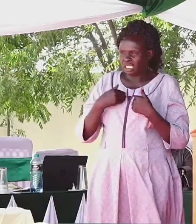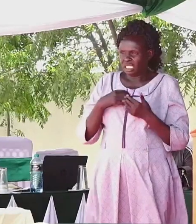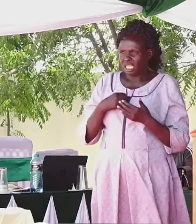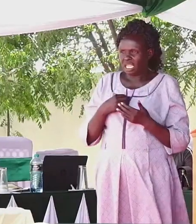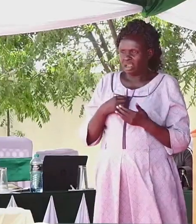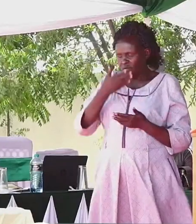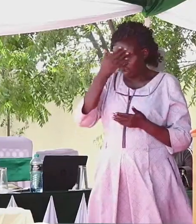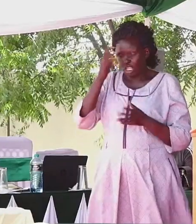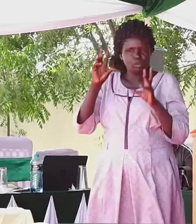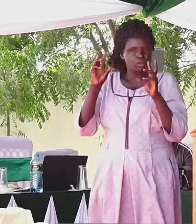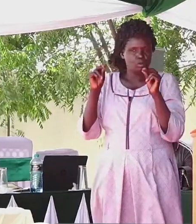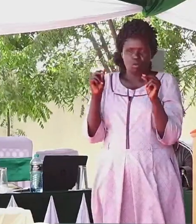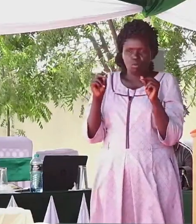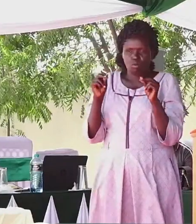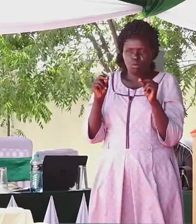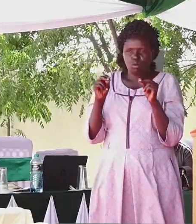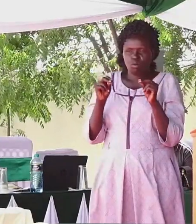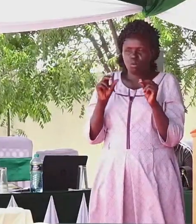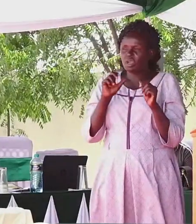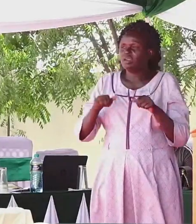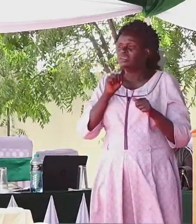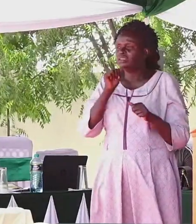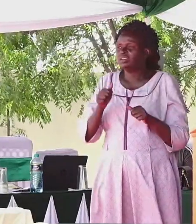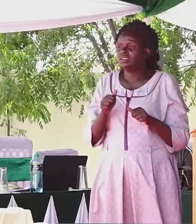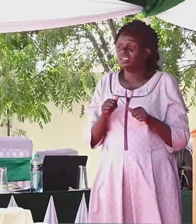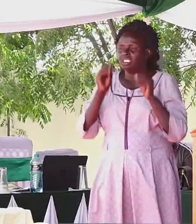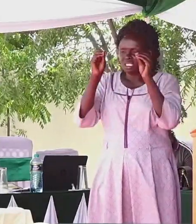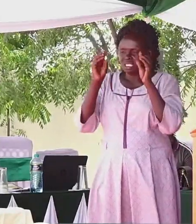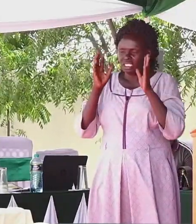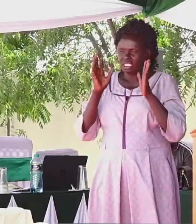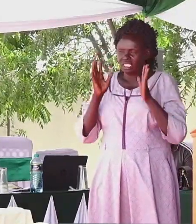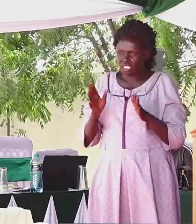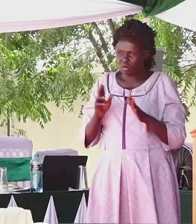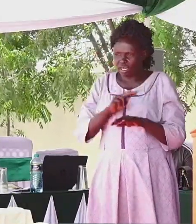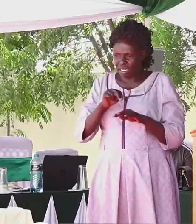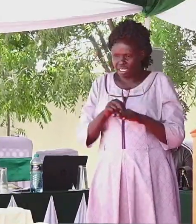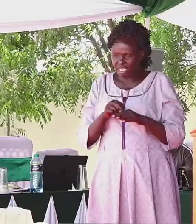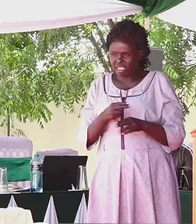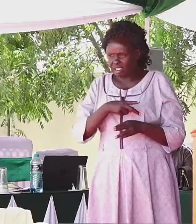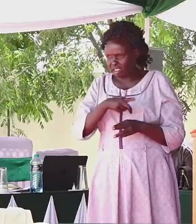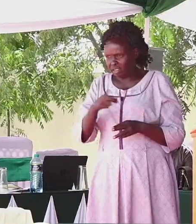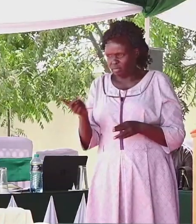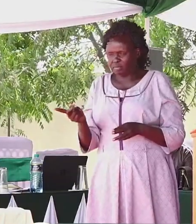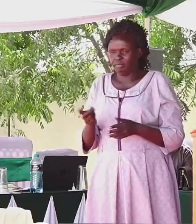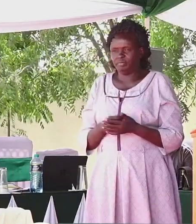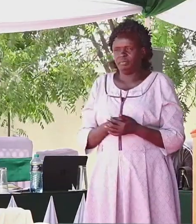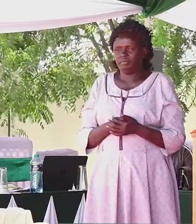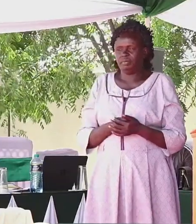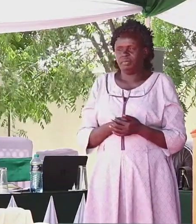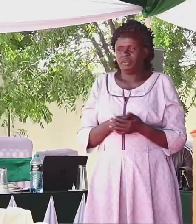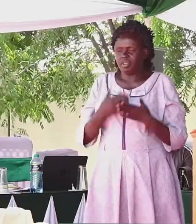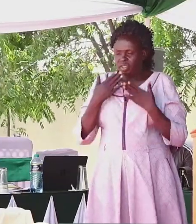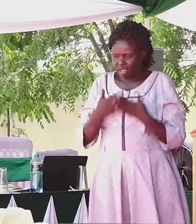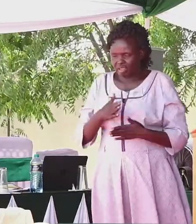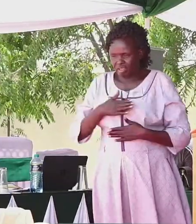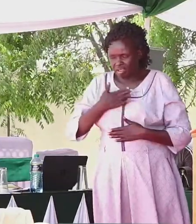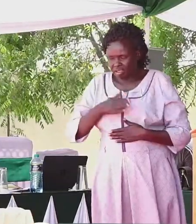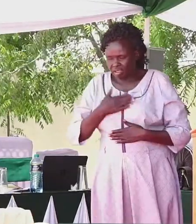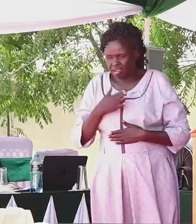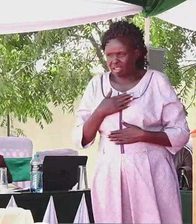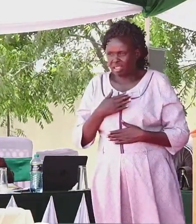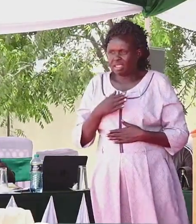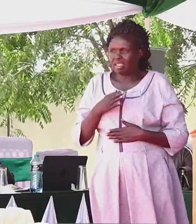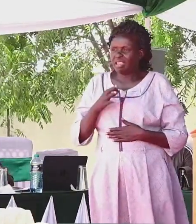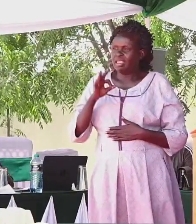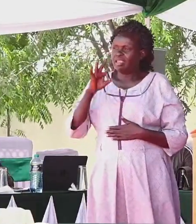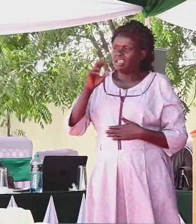forget. We cannot also forget their teachers who are nurturing them. We want to appreciate all the 31 counties